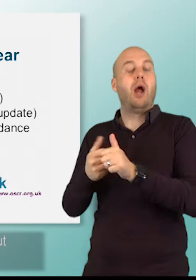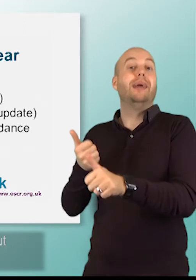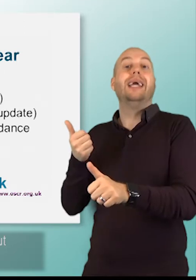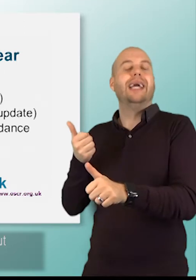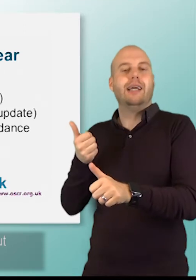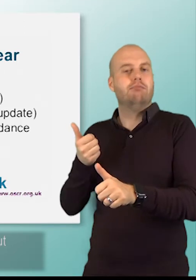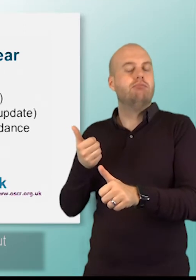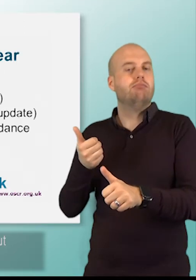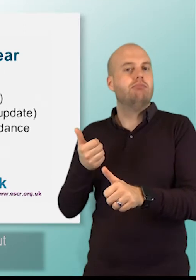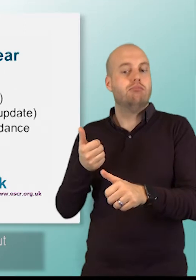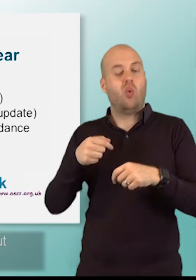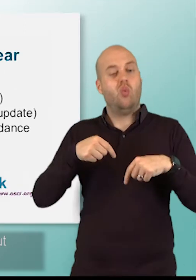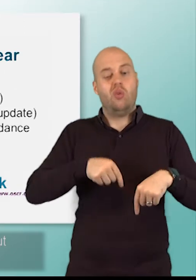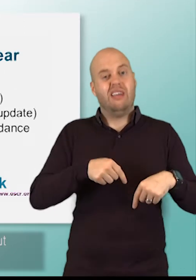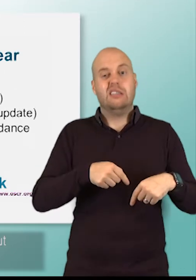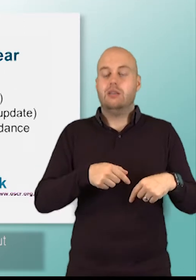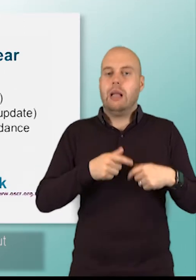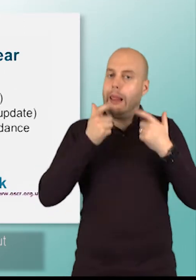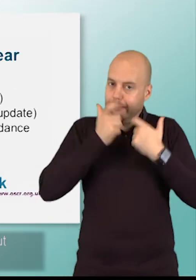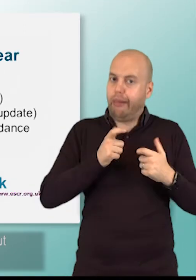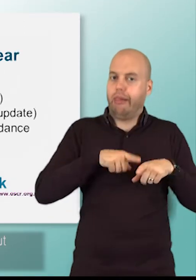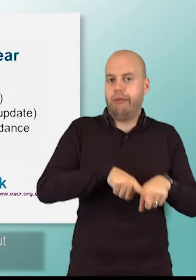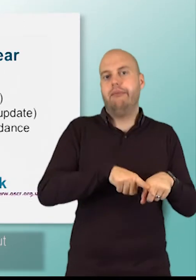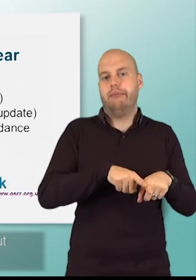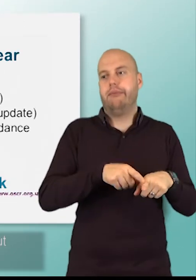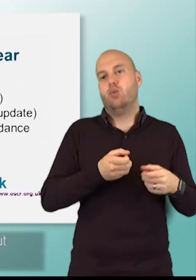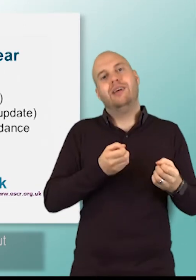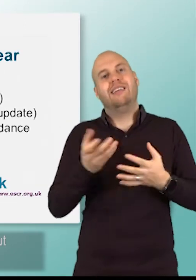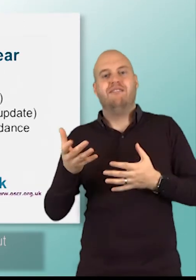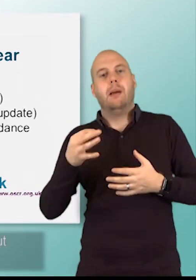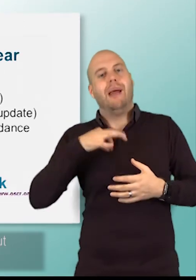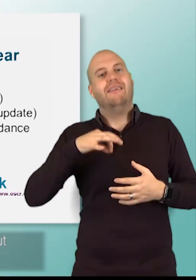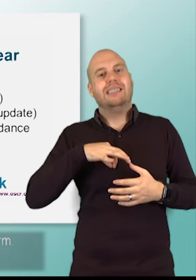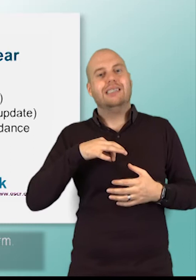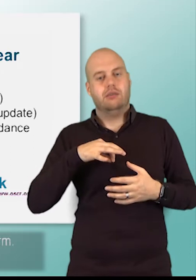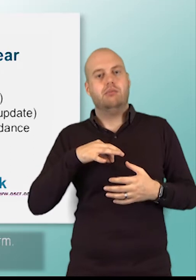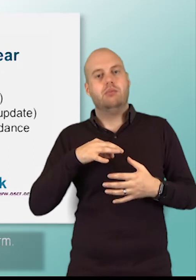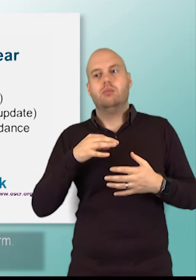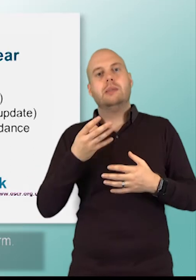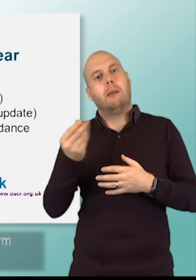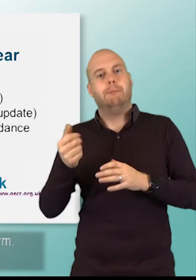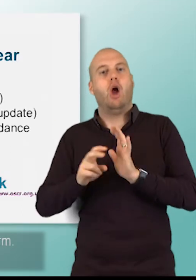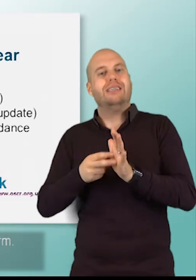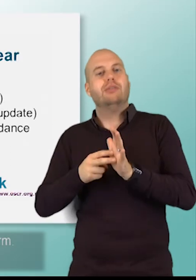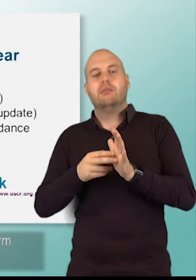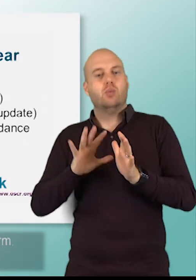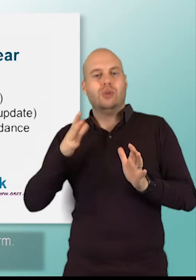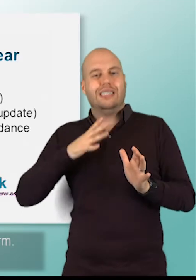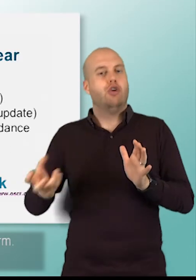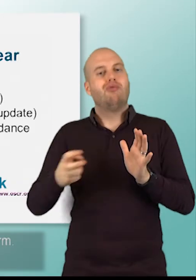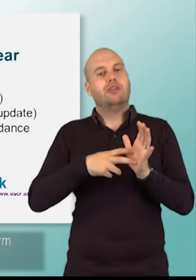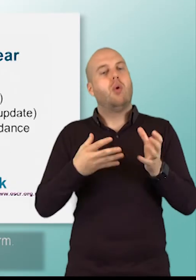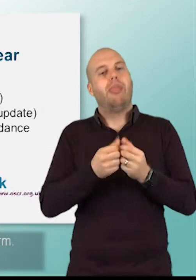of the benefits of incorporation without having to register with Companies House. So the SCIO is proving to be a very